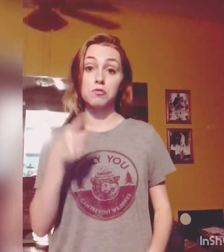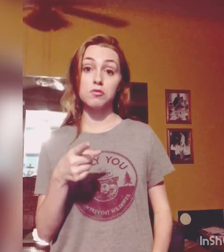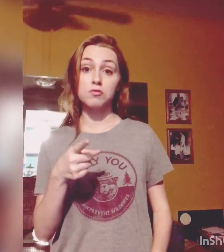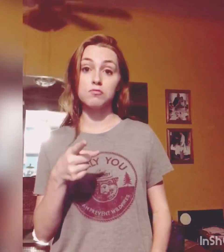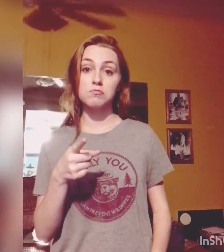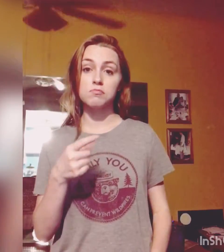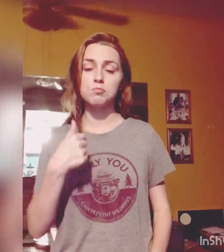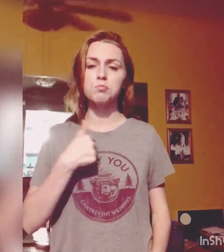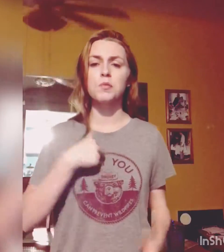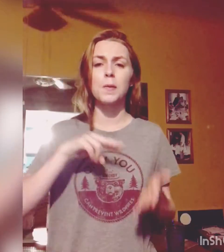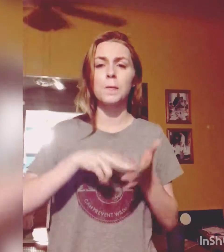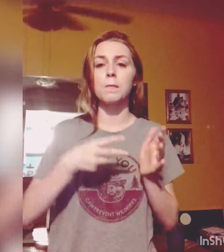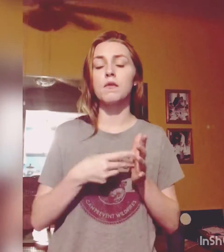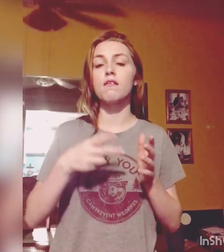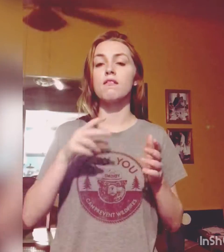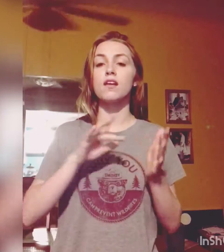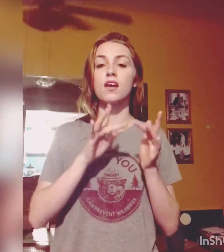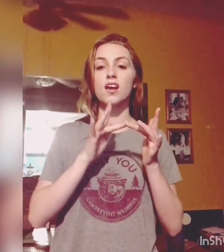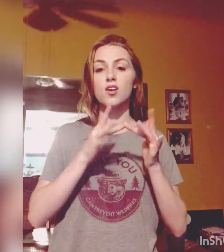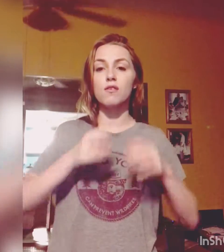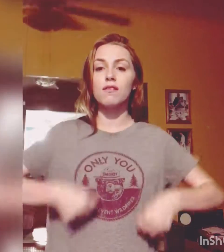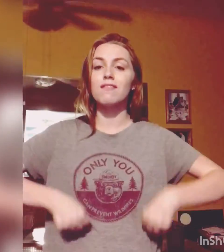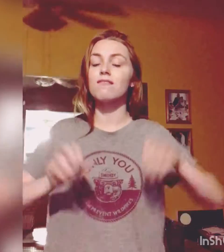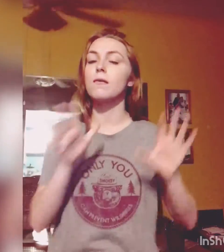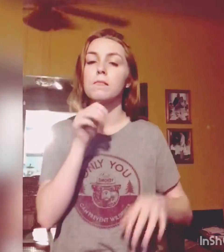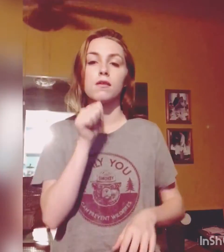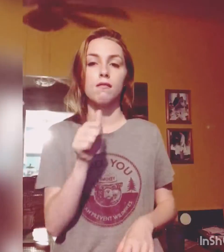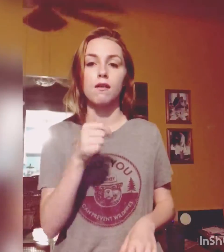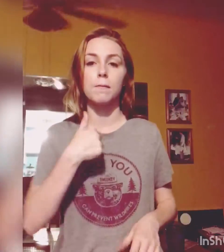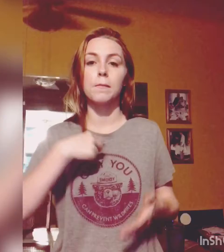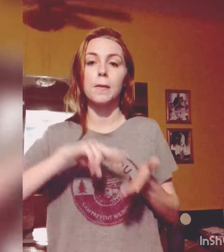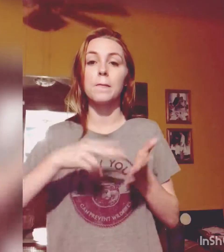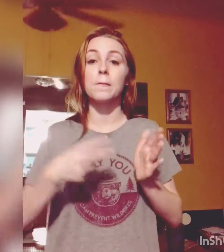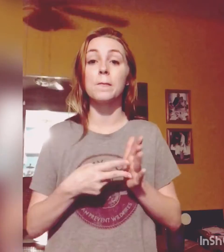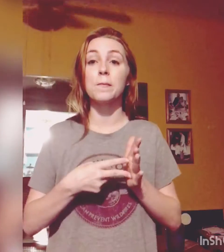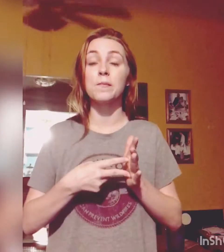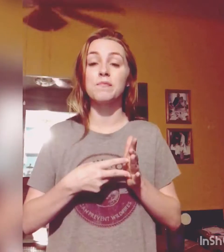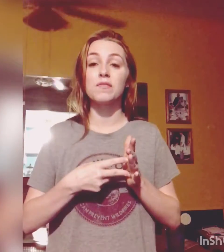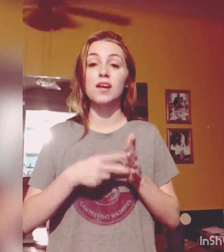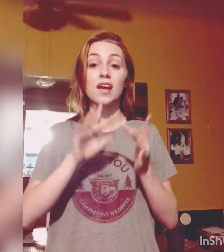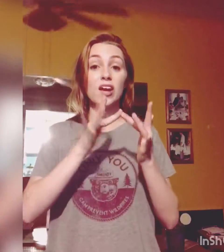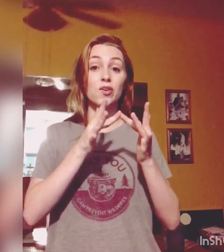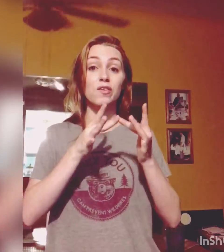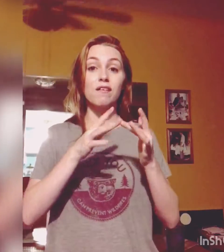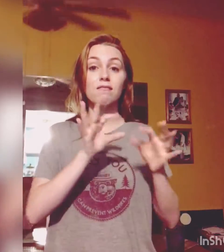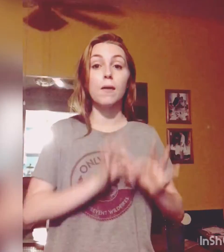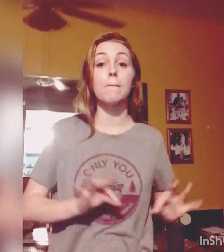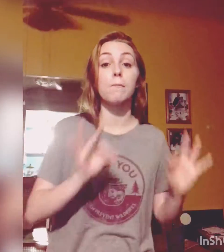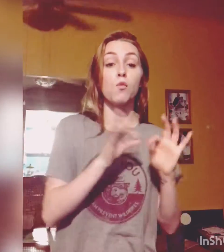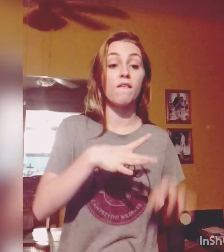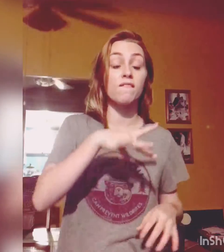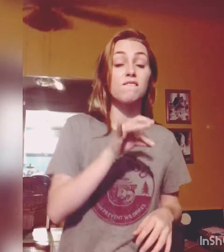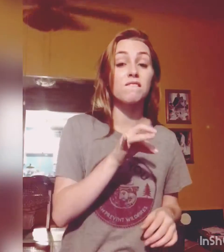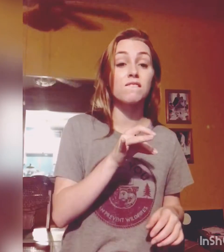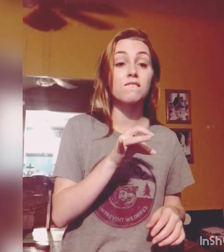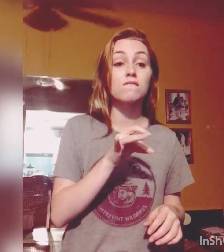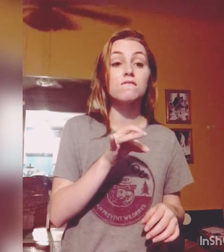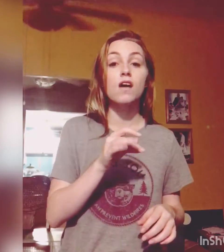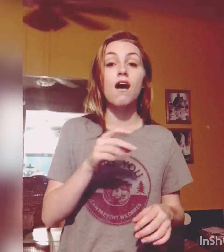up the internet. I mean changing the way you click, because clicking is a public act. It's no longer the case that a